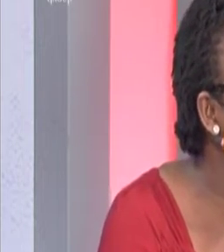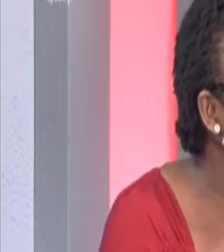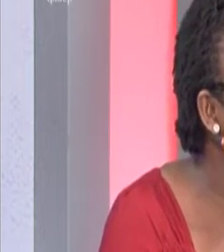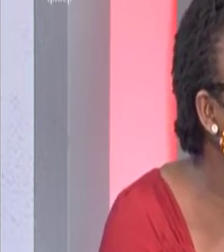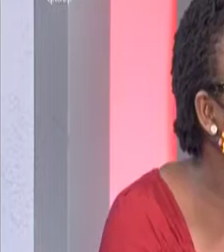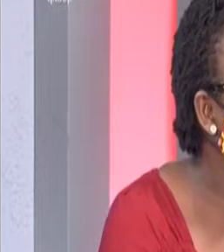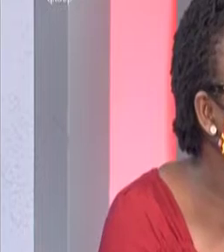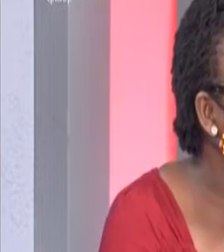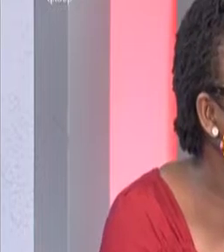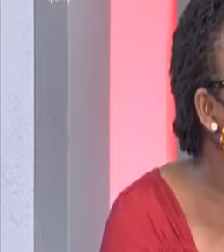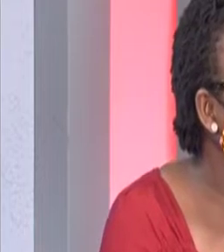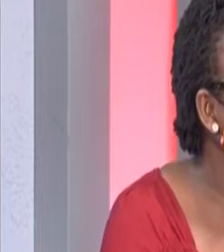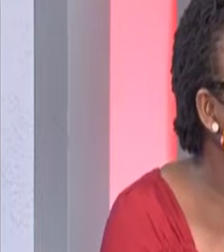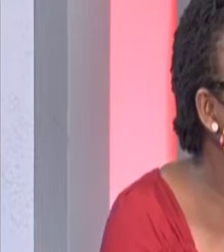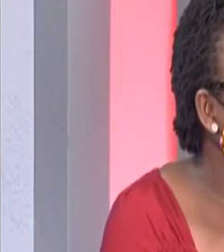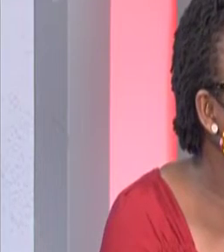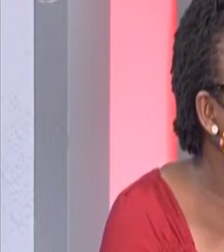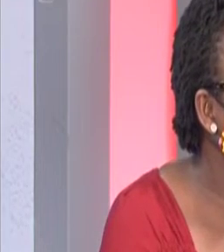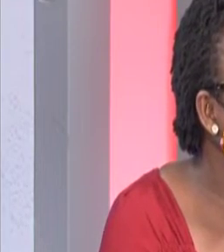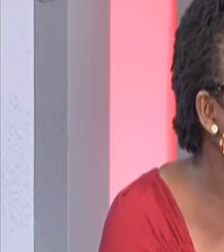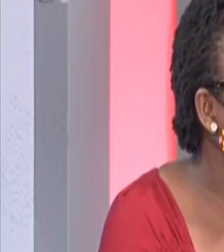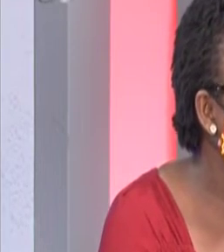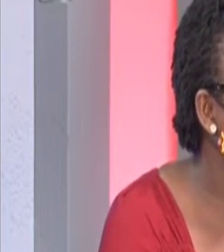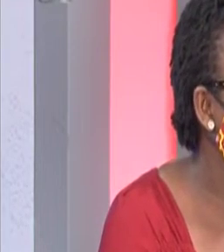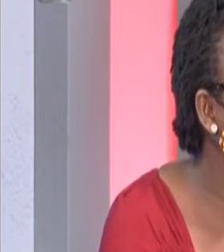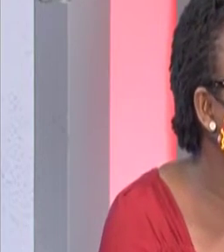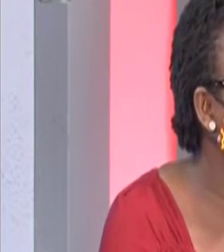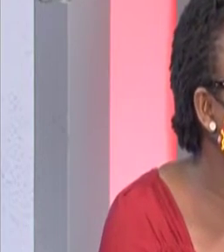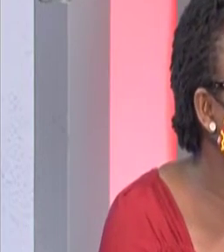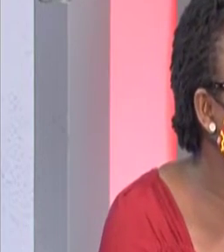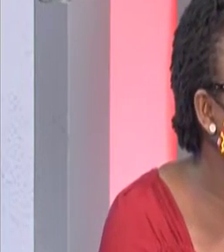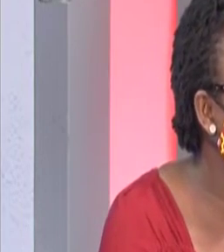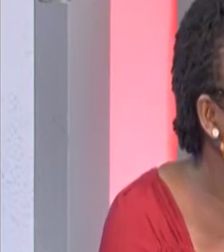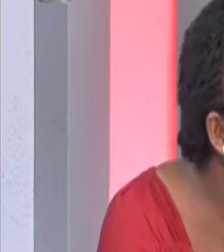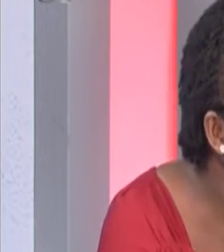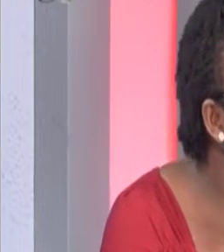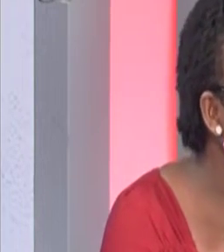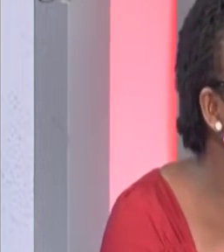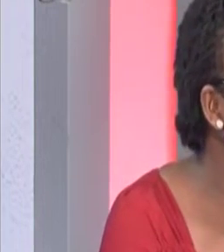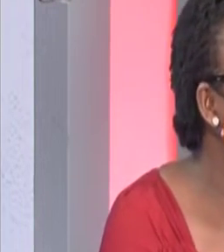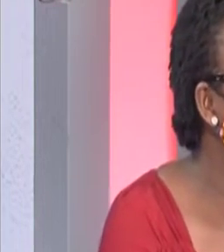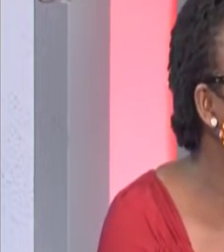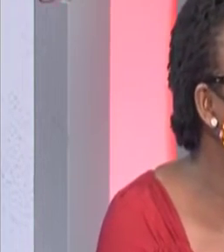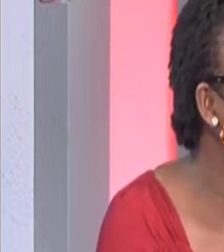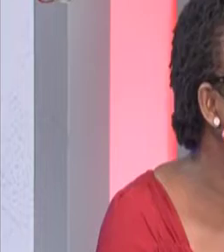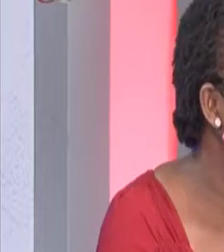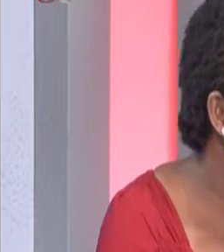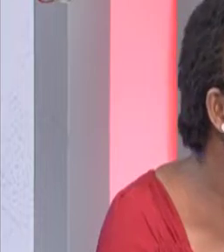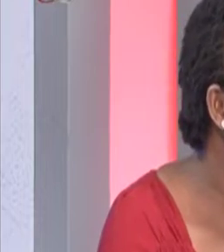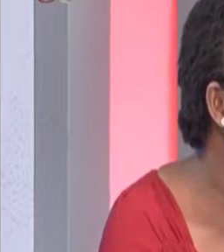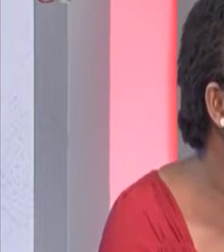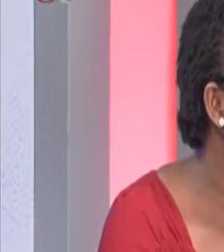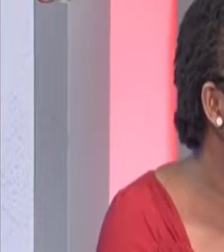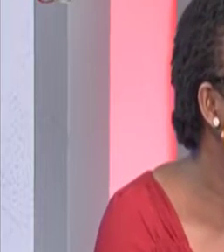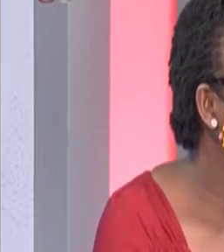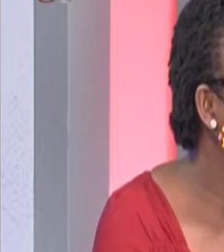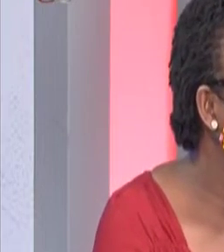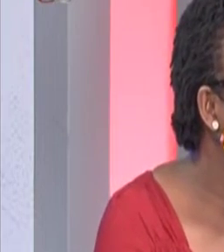wonder how seriously we can take that advice if anything could be done. I mean, can you